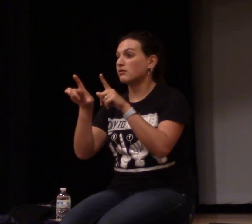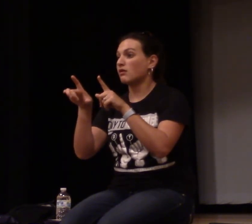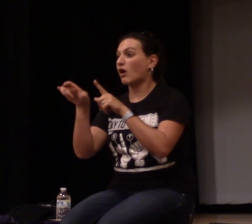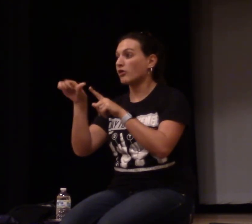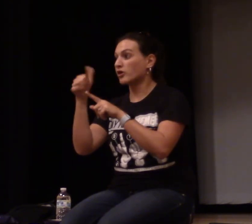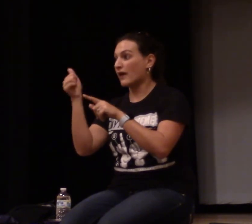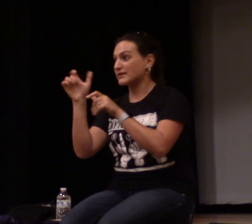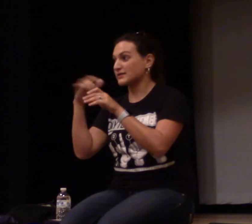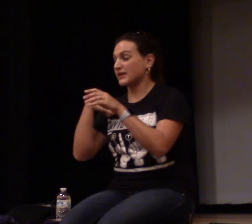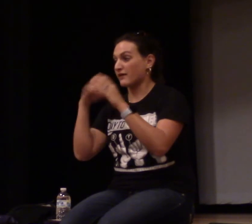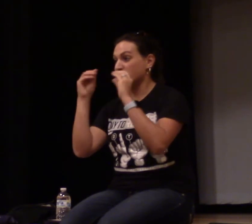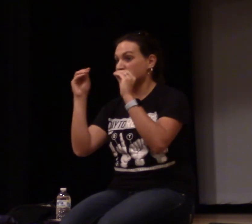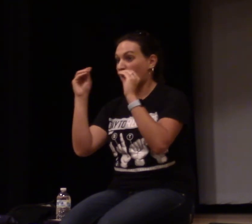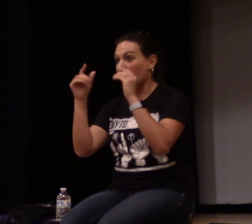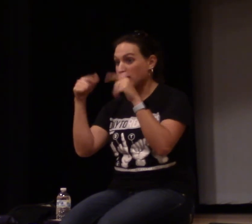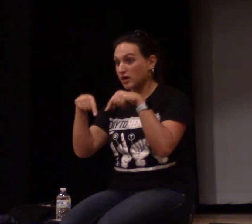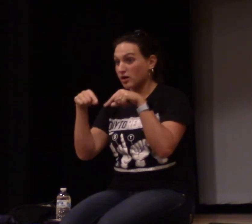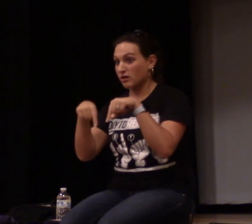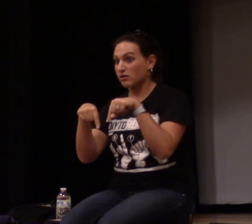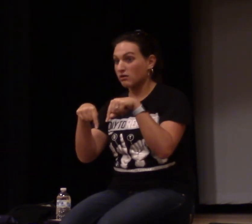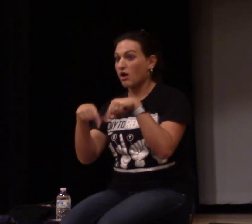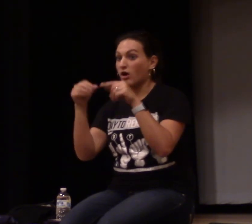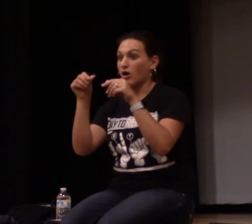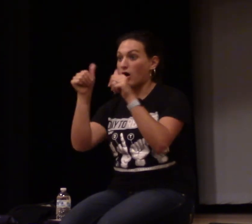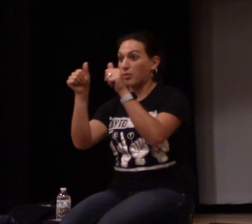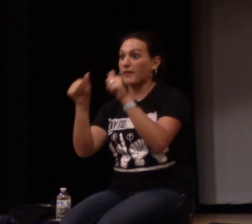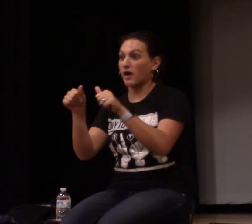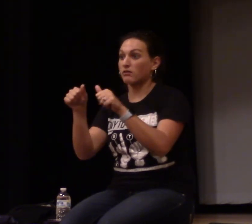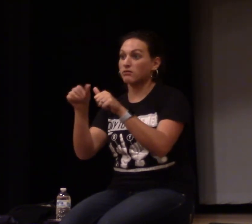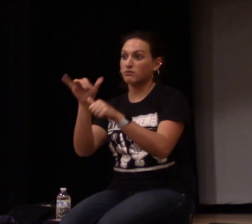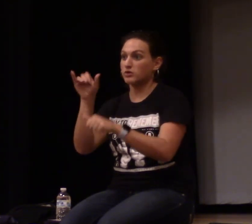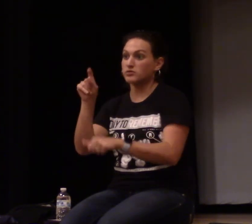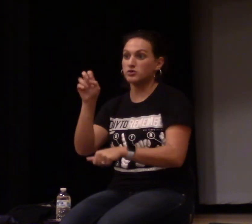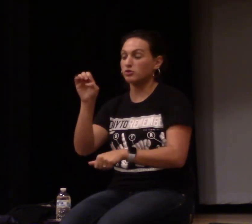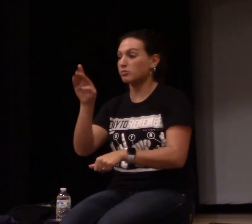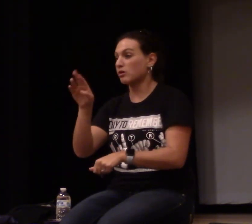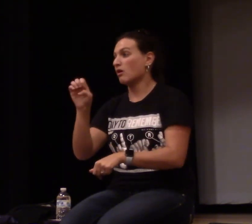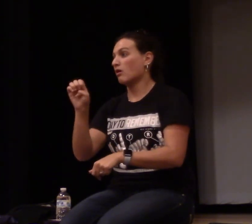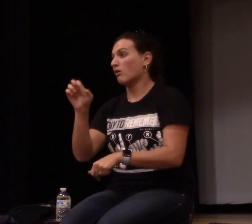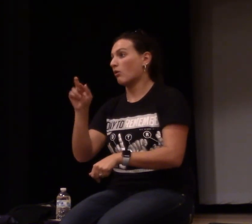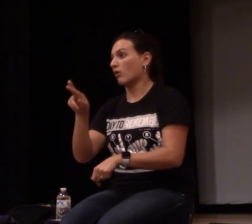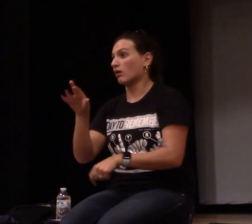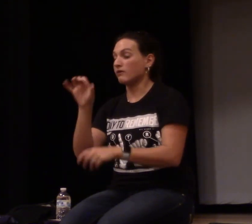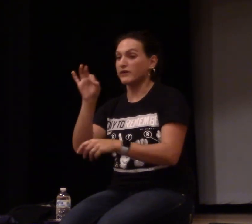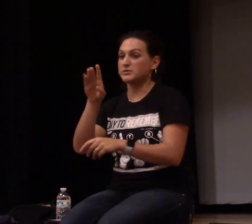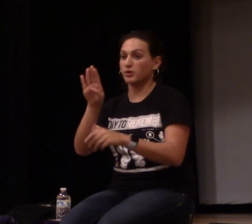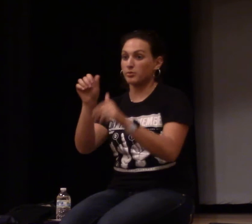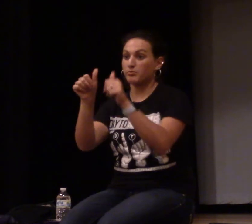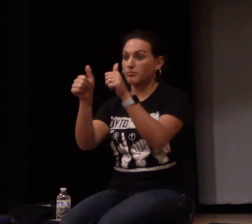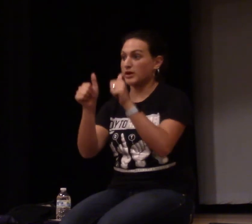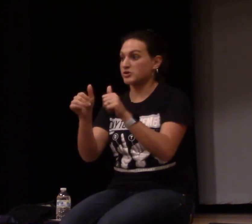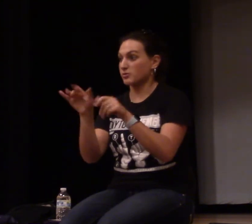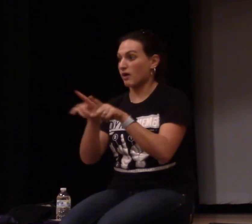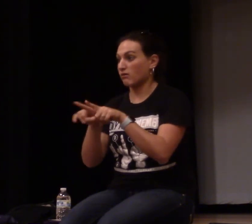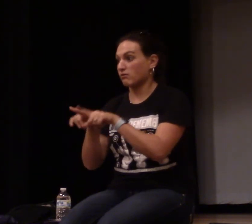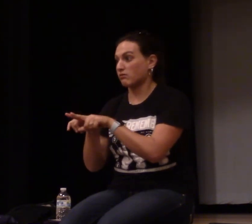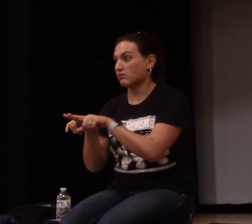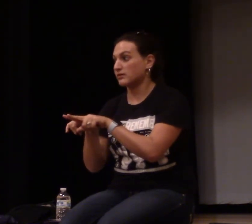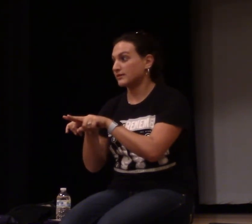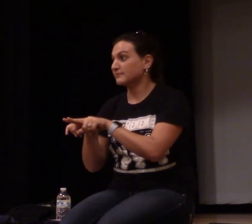other classes that I've taught here are up on that YouTube or Facebook page as well. So